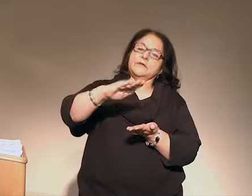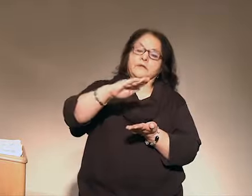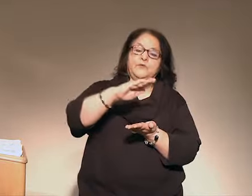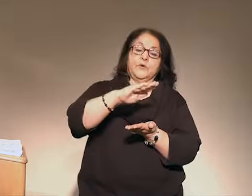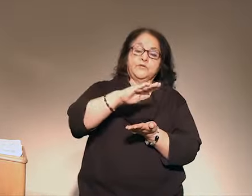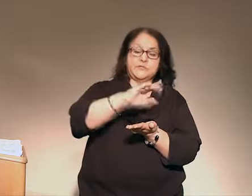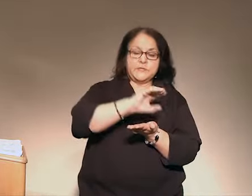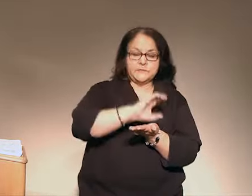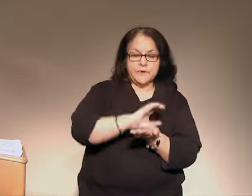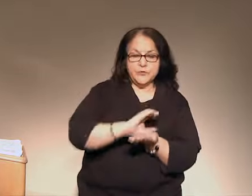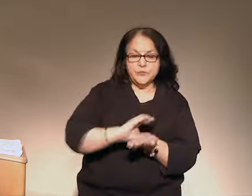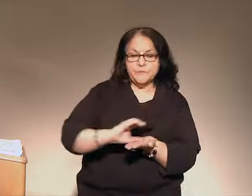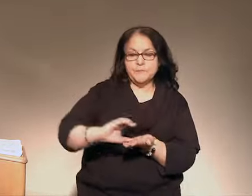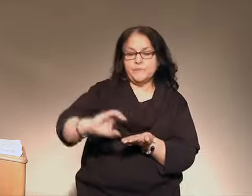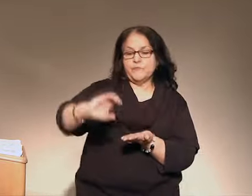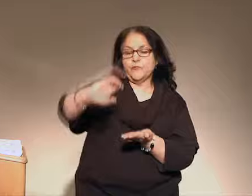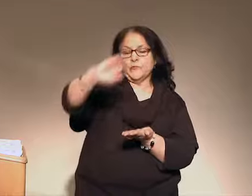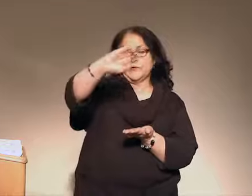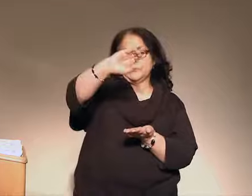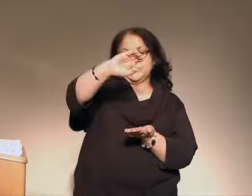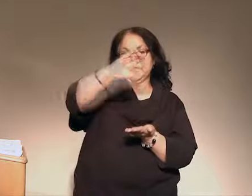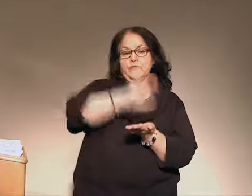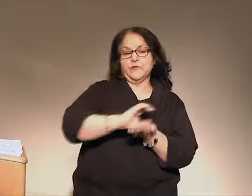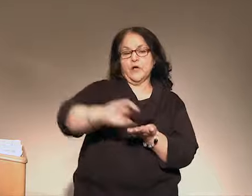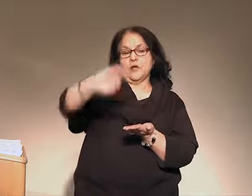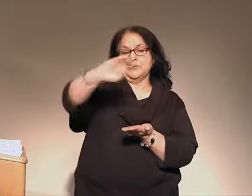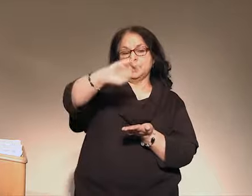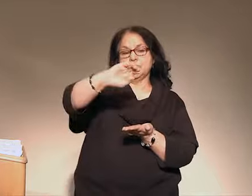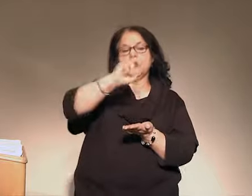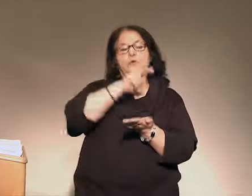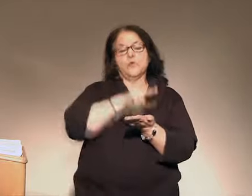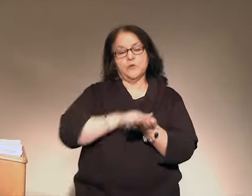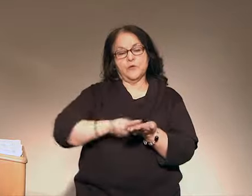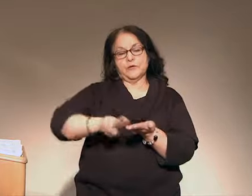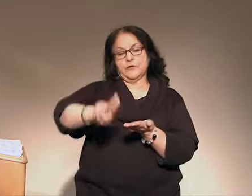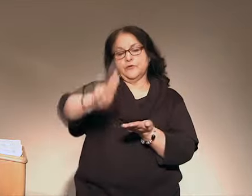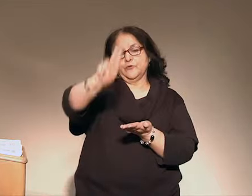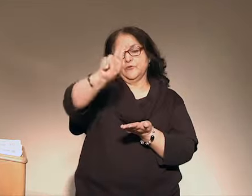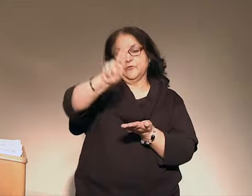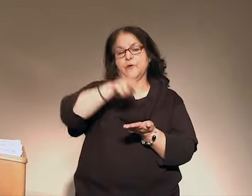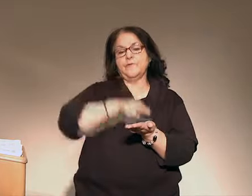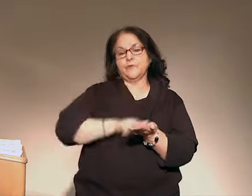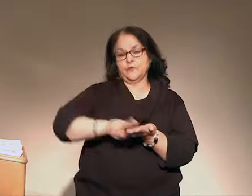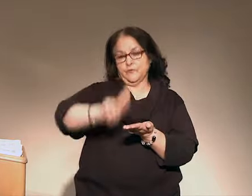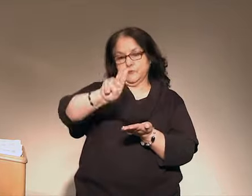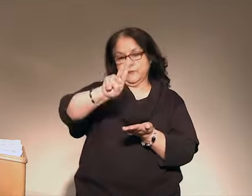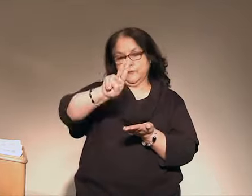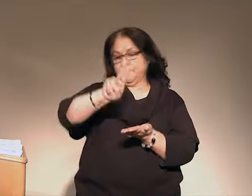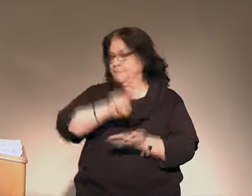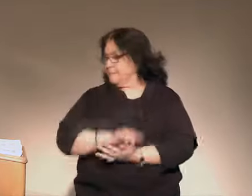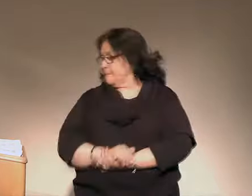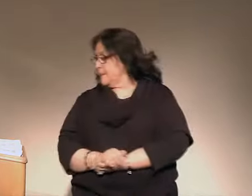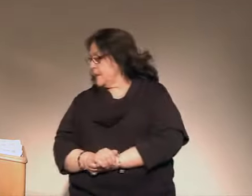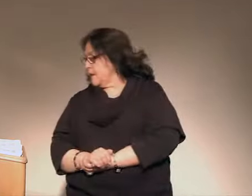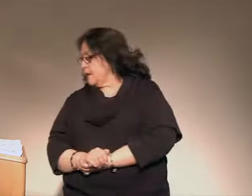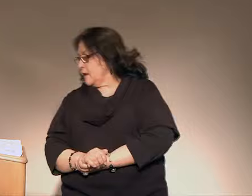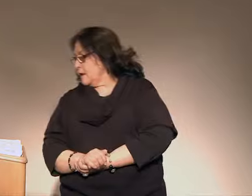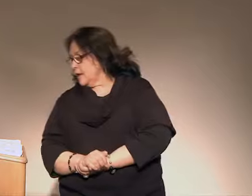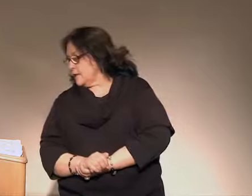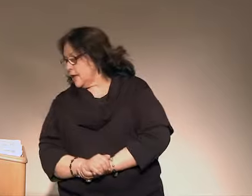if you wanted to specify, you would form the letter C for college or the letter U for university. And the